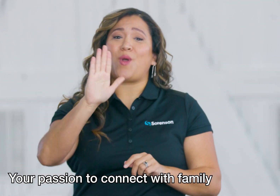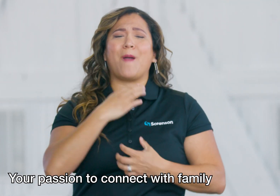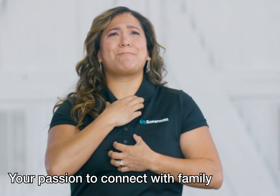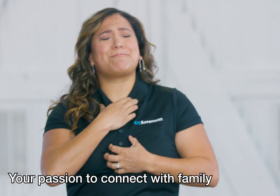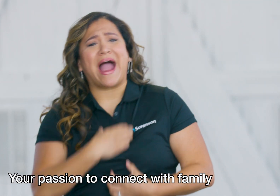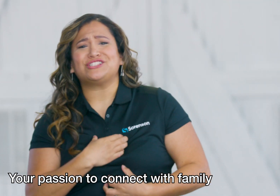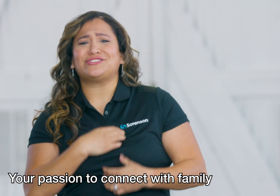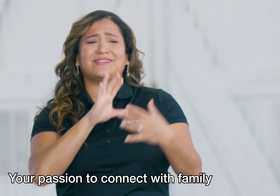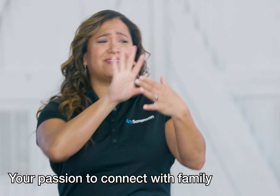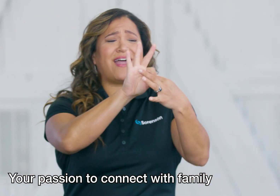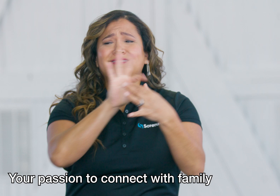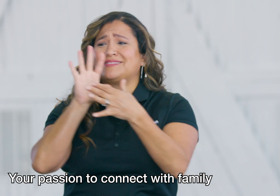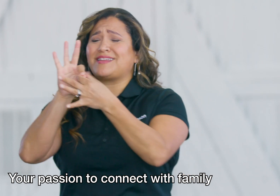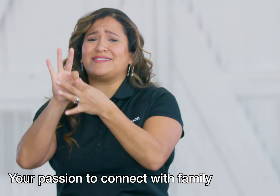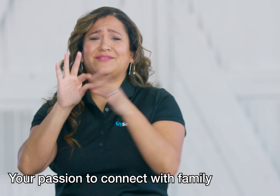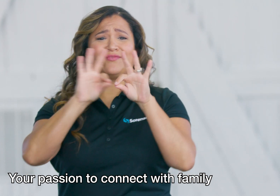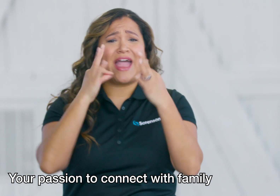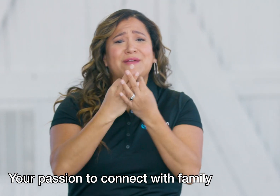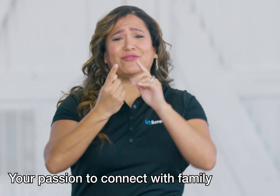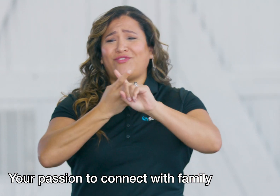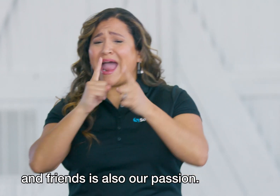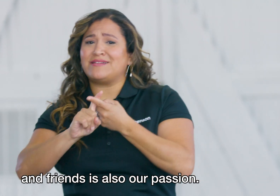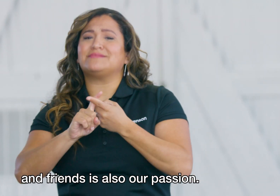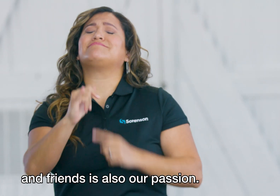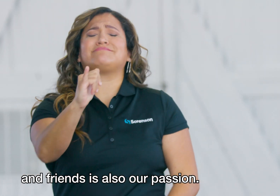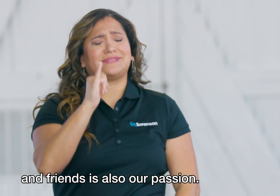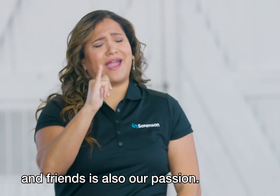Your passion to connect with family and friends is also our passion.